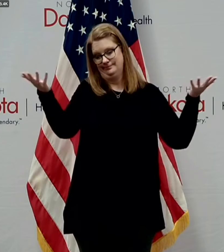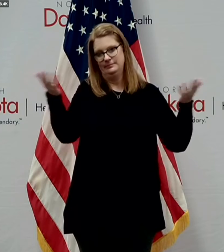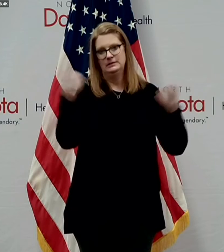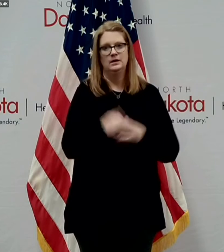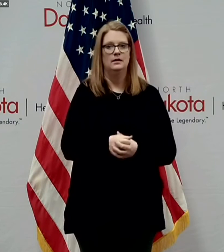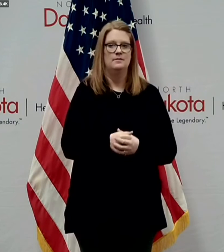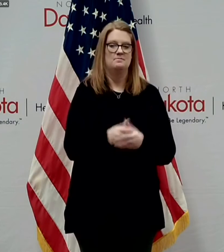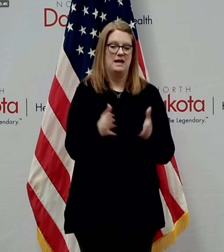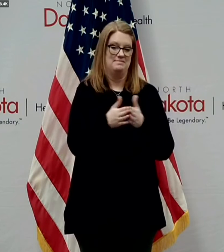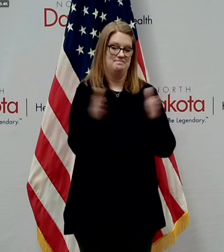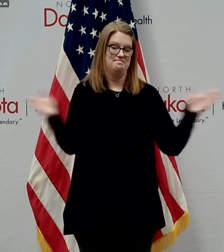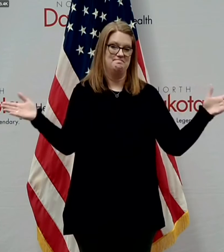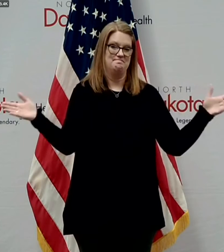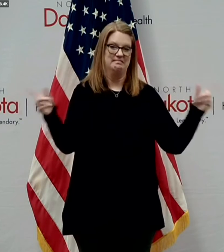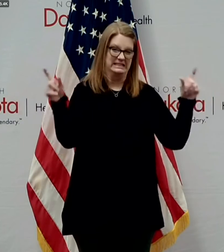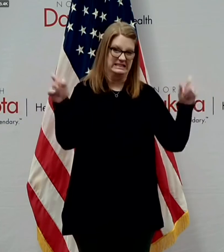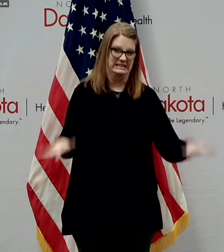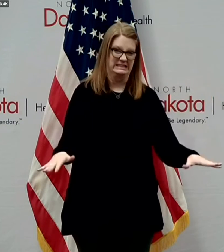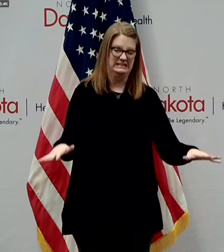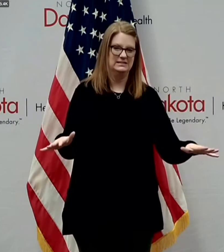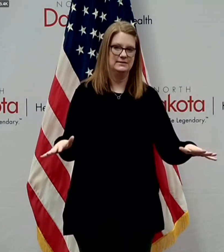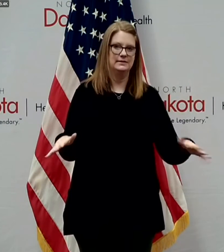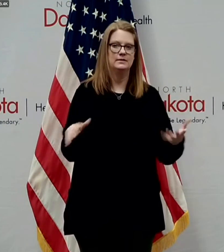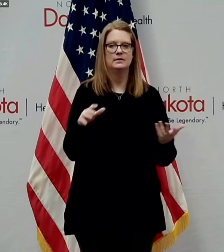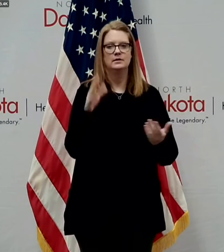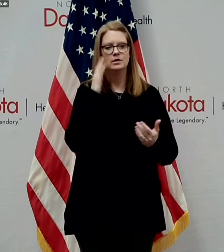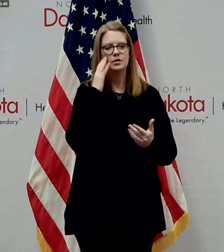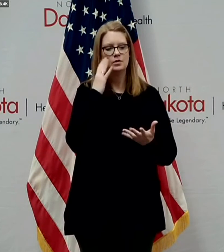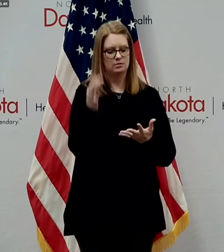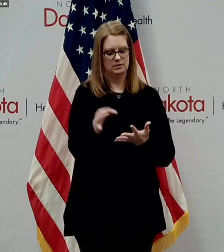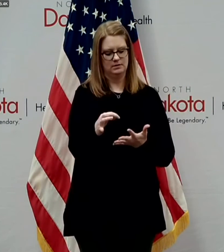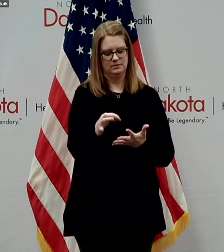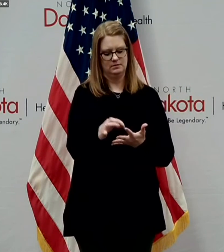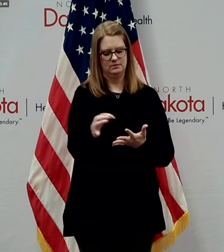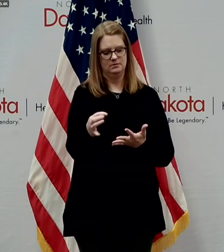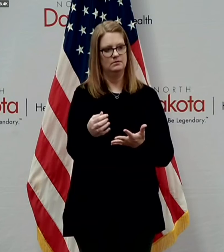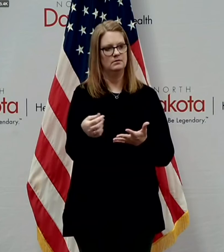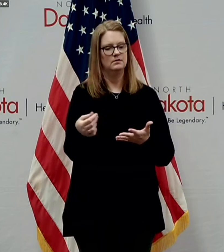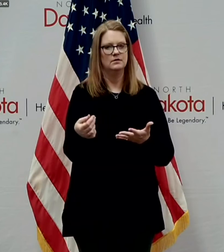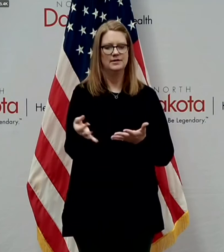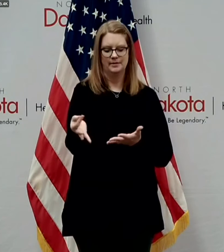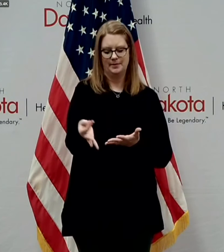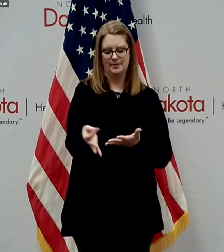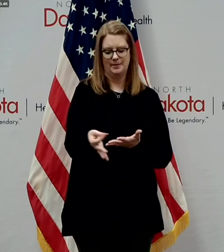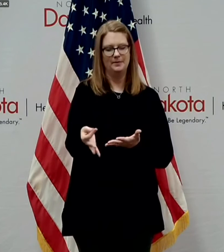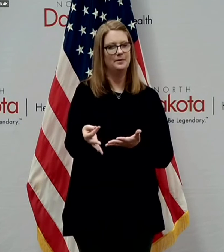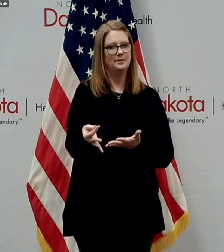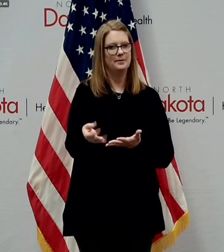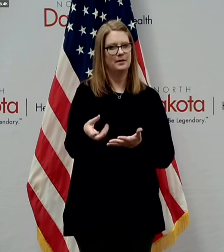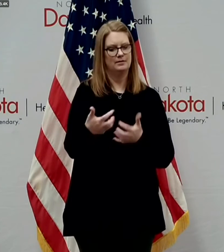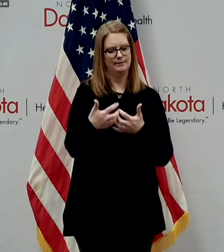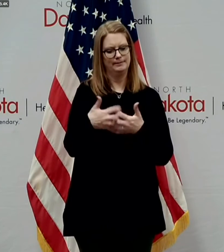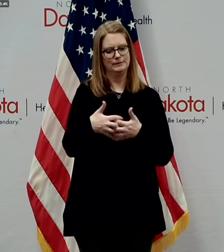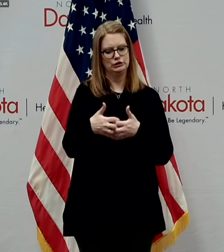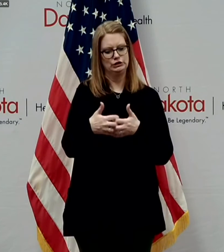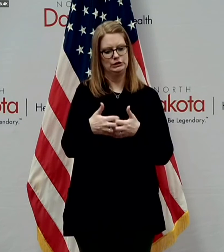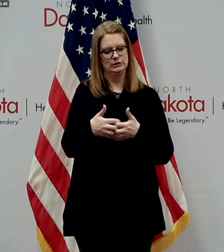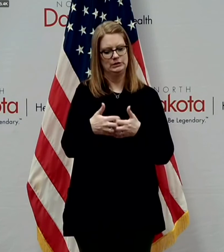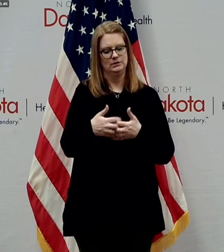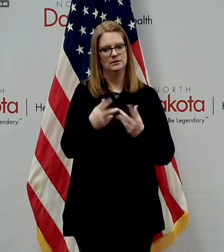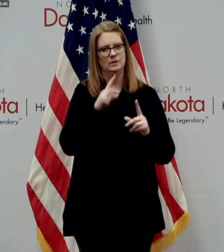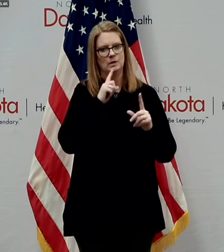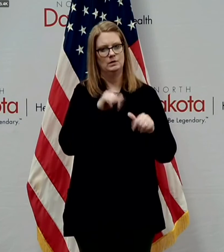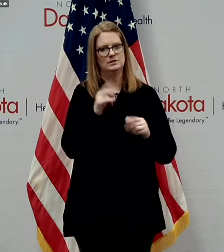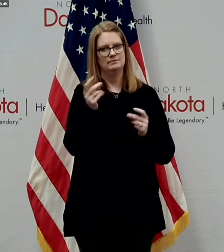mass testing, we're talking about the serological, meaning like the finger prick blood tests that you can get a